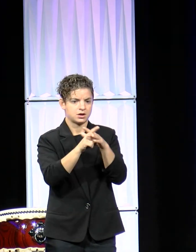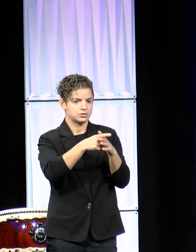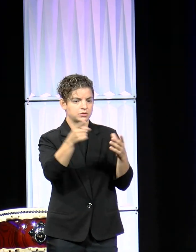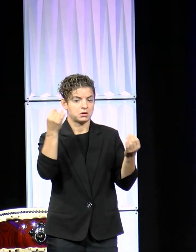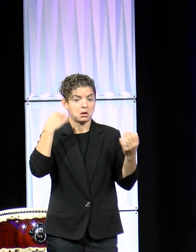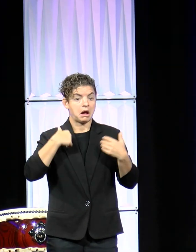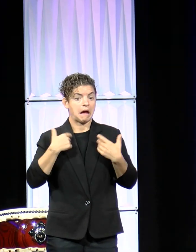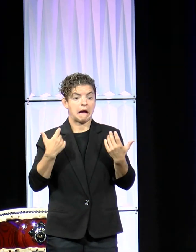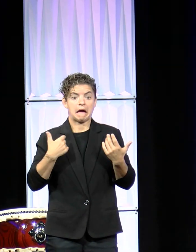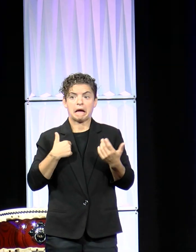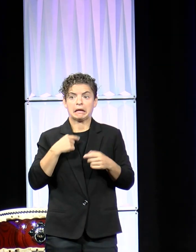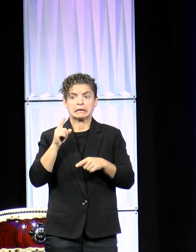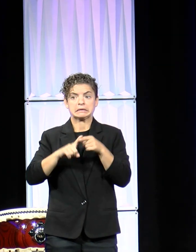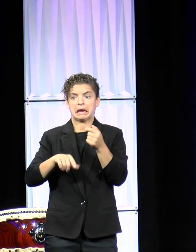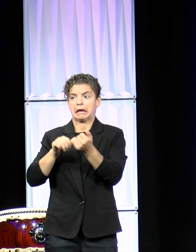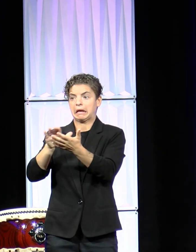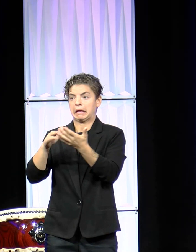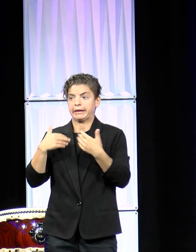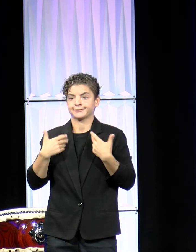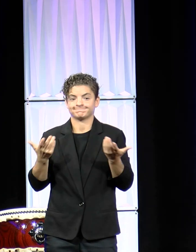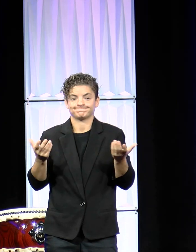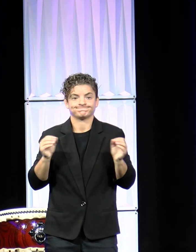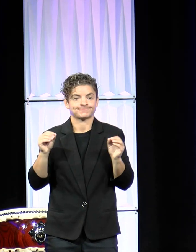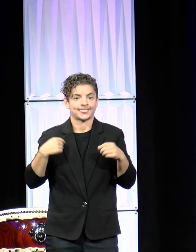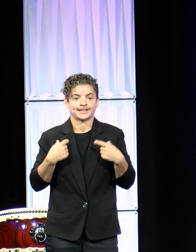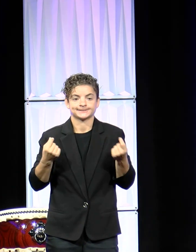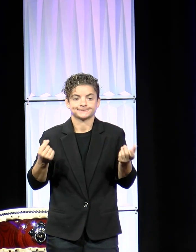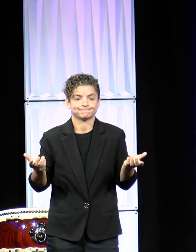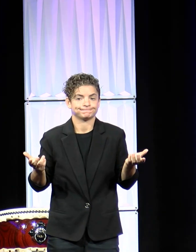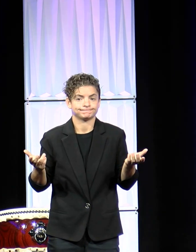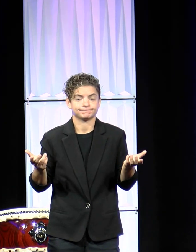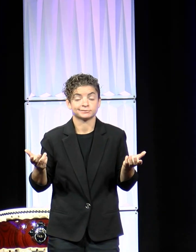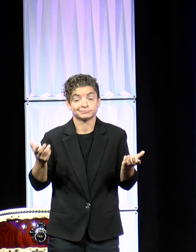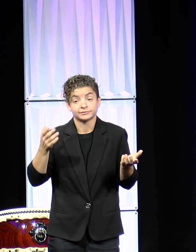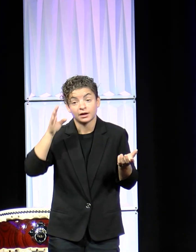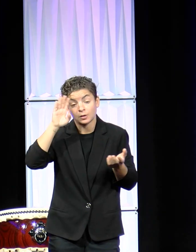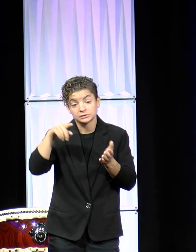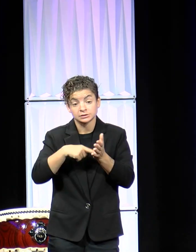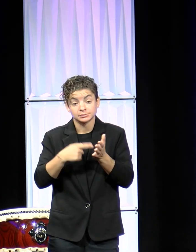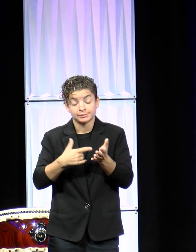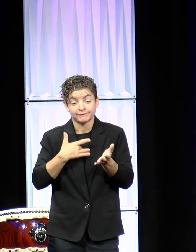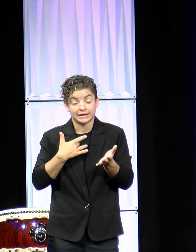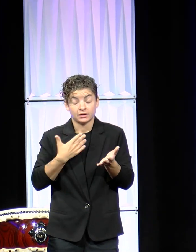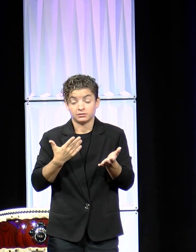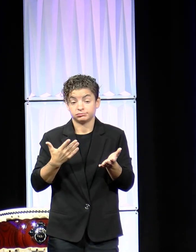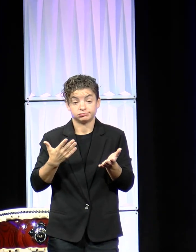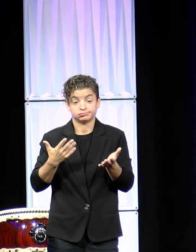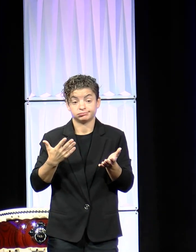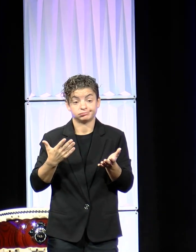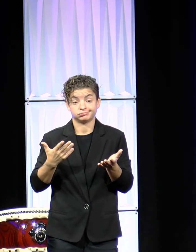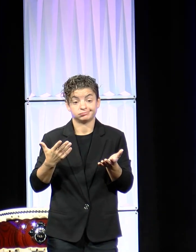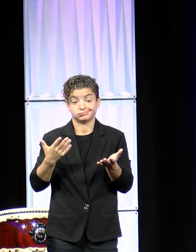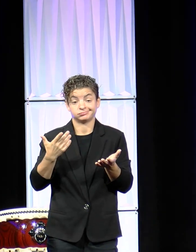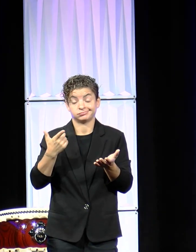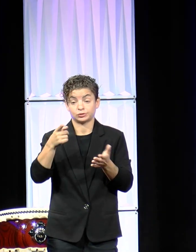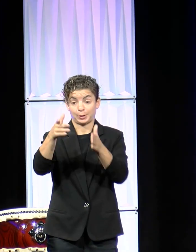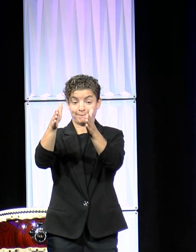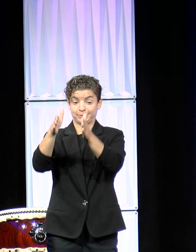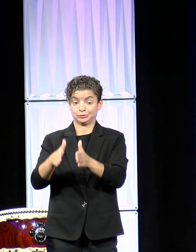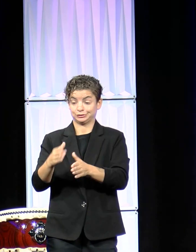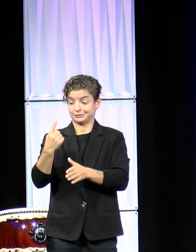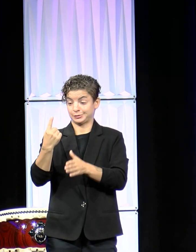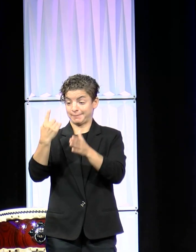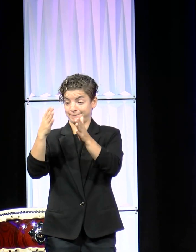Sure, but you're a person in a system whether that's your family system, your